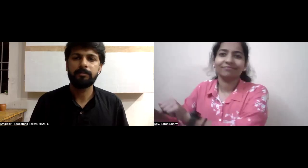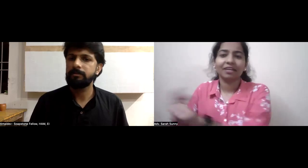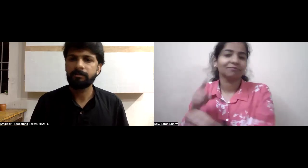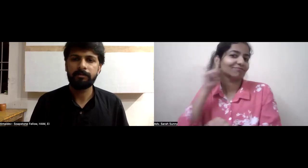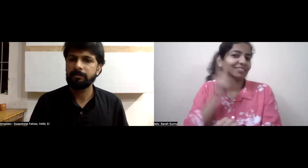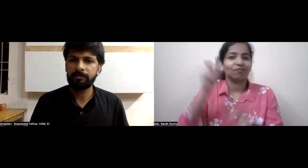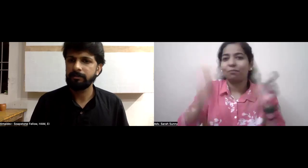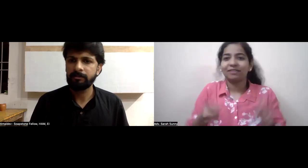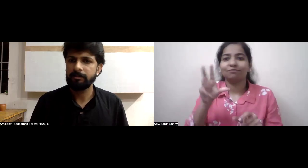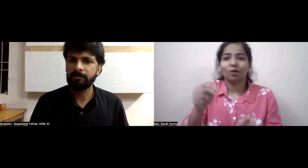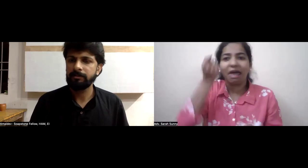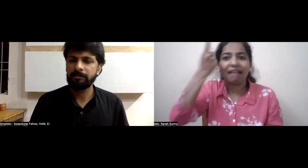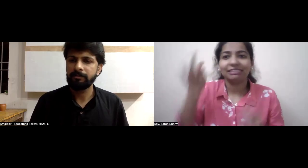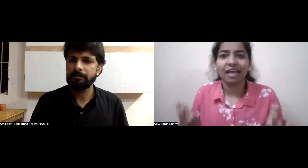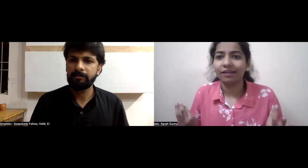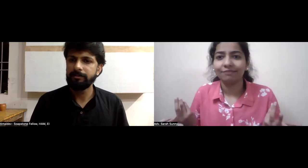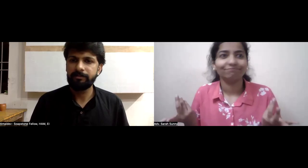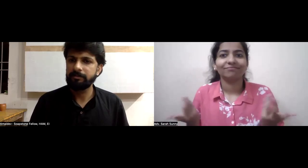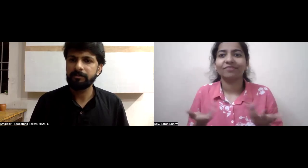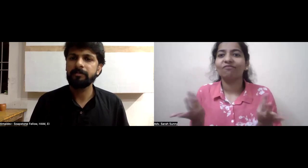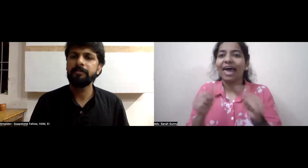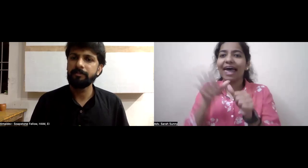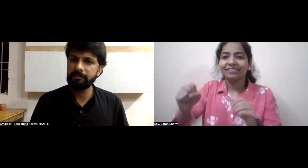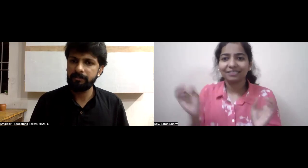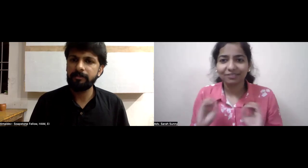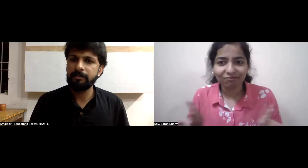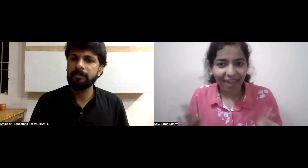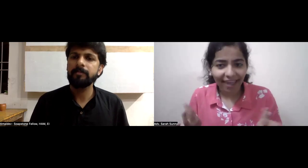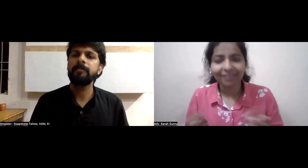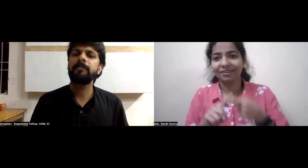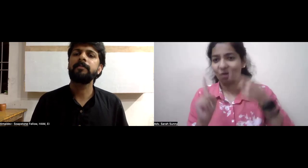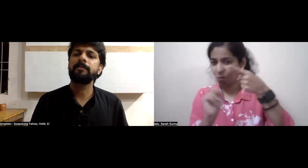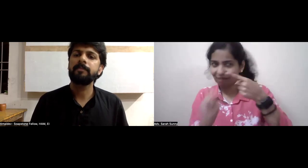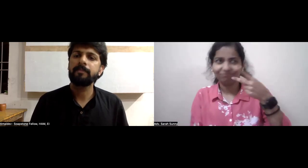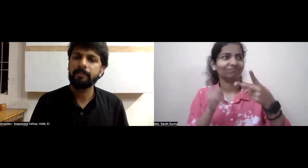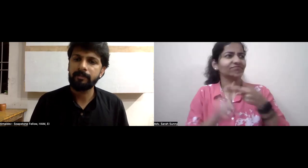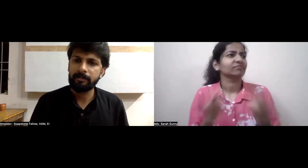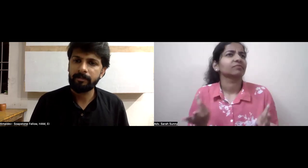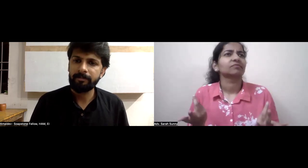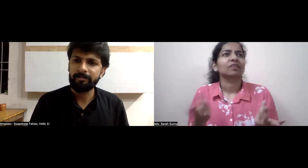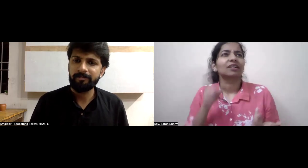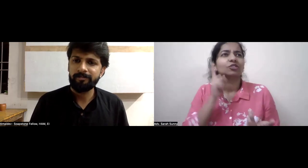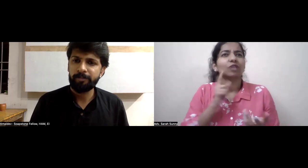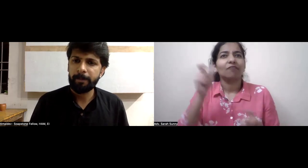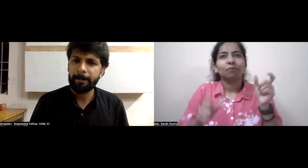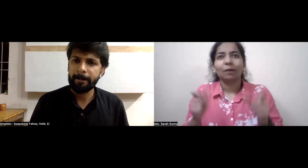emergencies, a deaf person is just taken without, being a chance to communicate. There's no access.